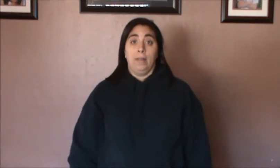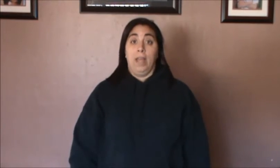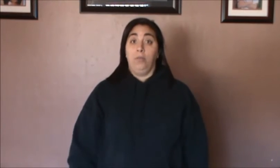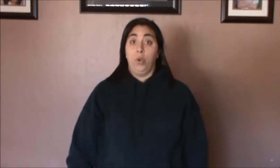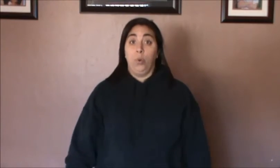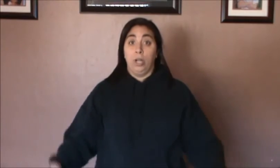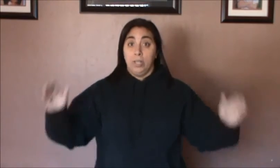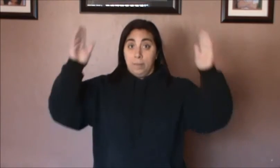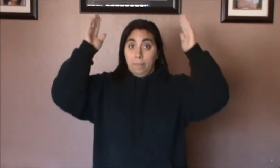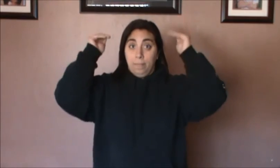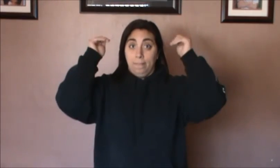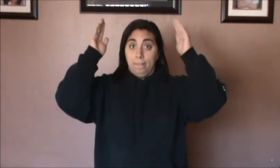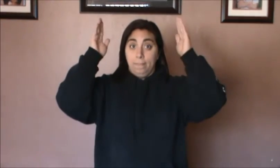Now no words,